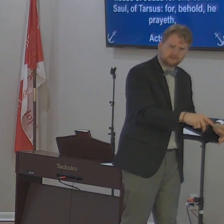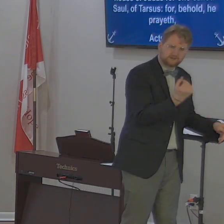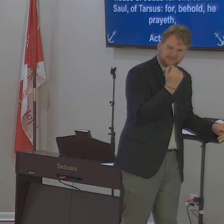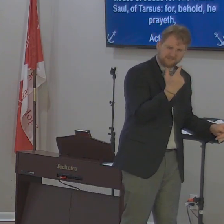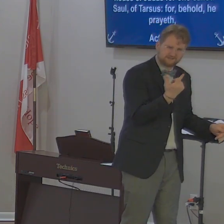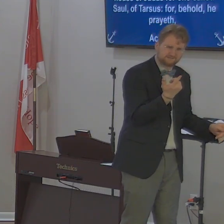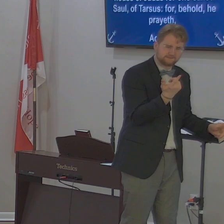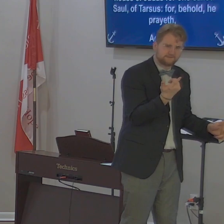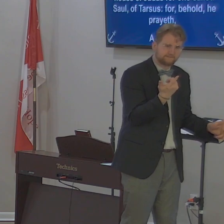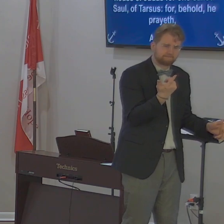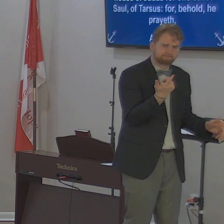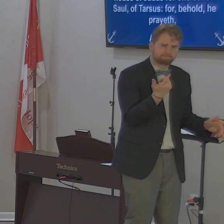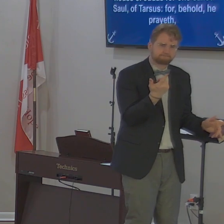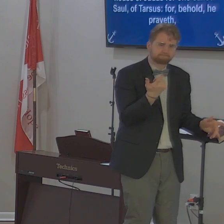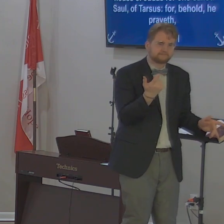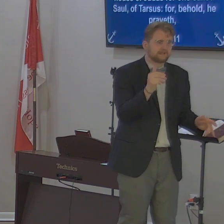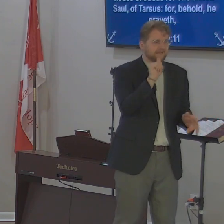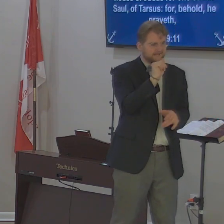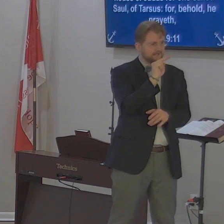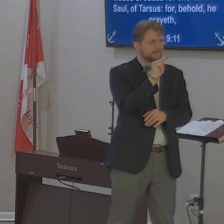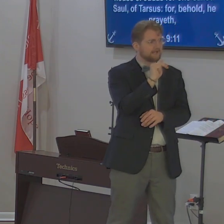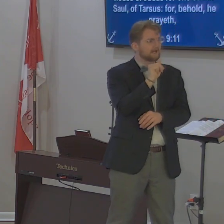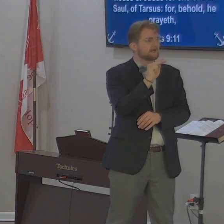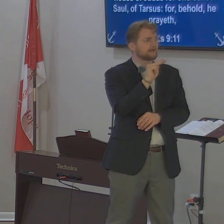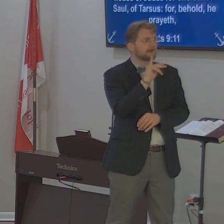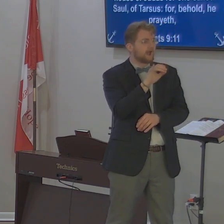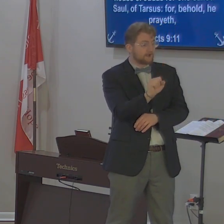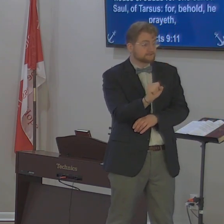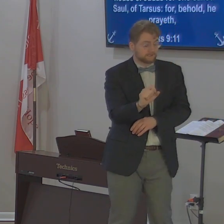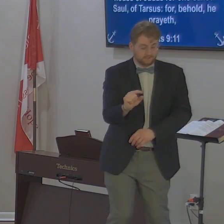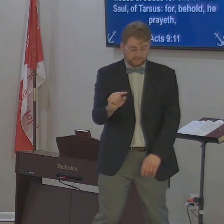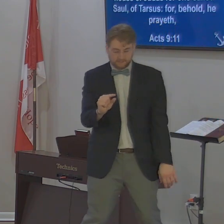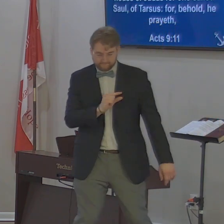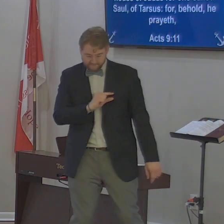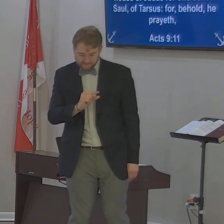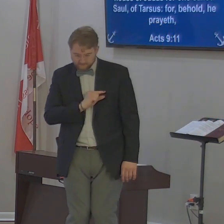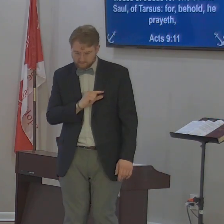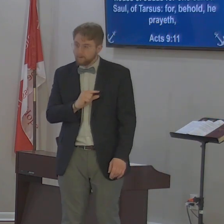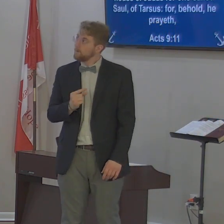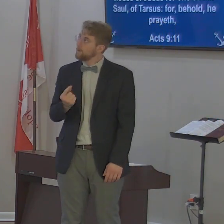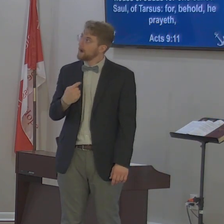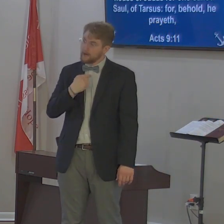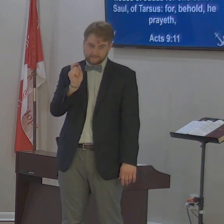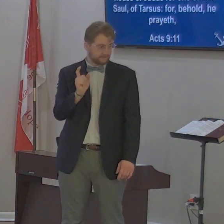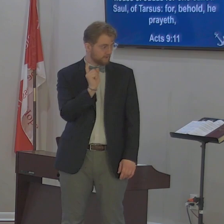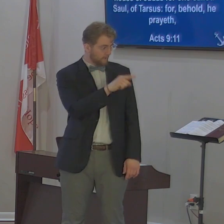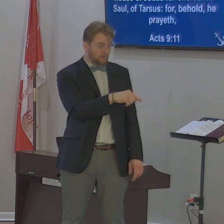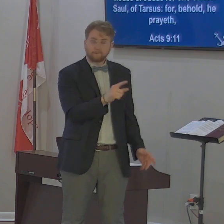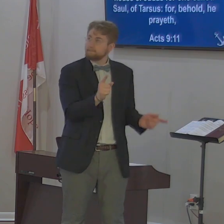scenario. Ananias is convicted, finds comfort knowing God's going to protect him.